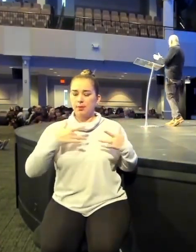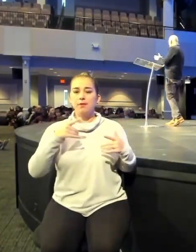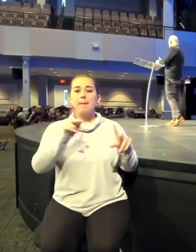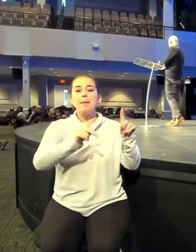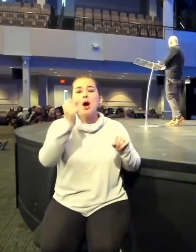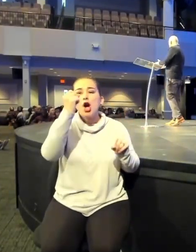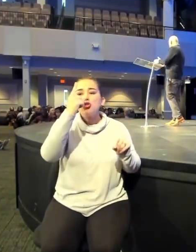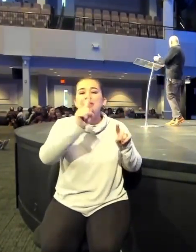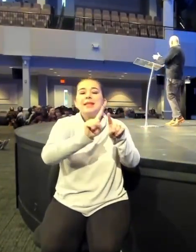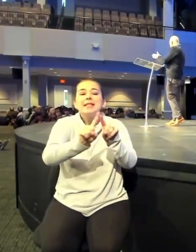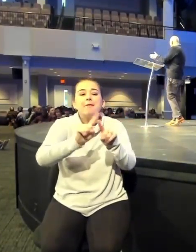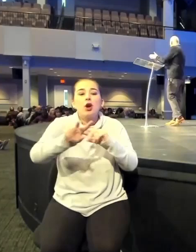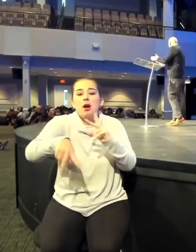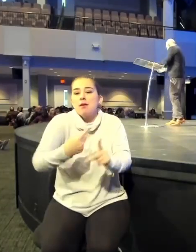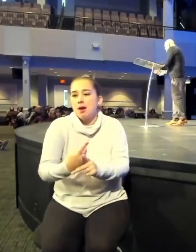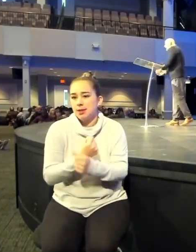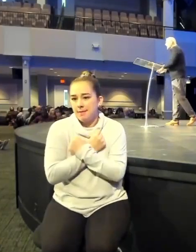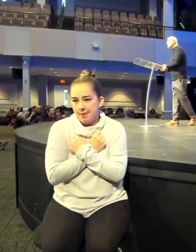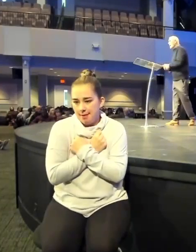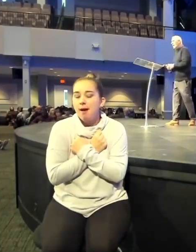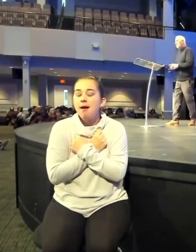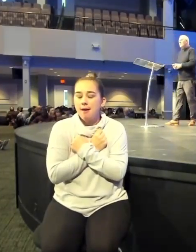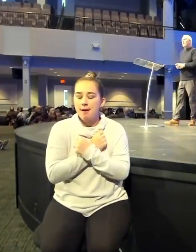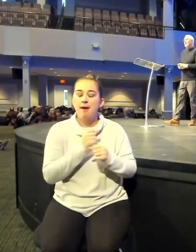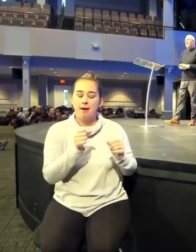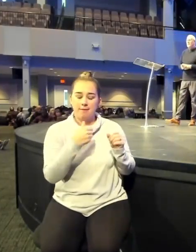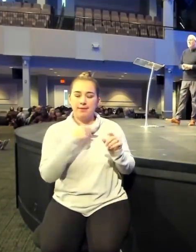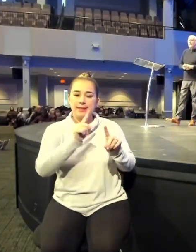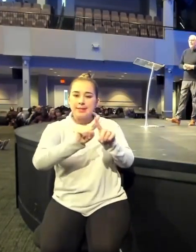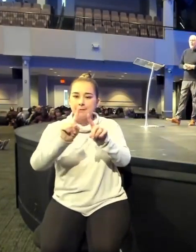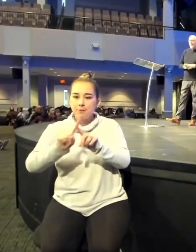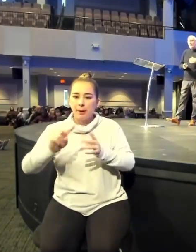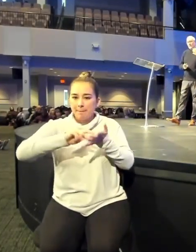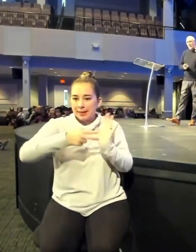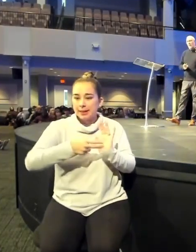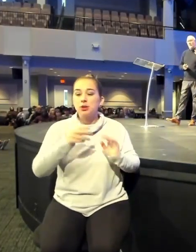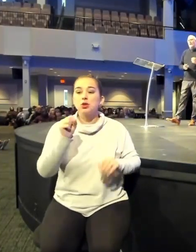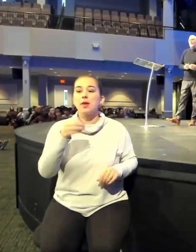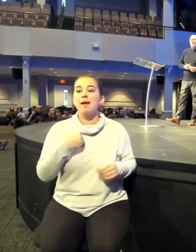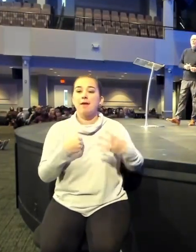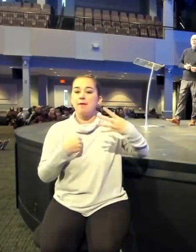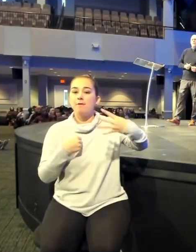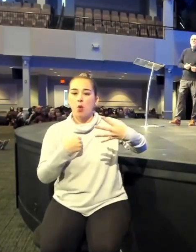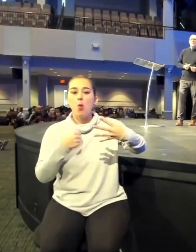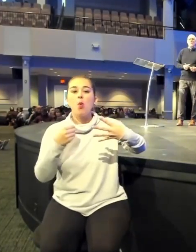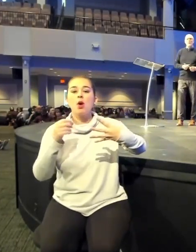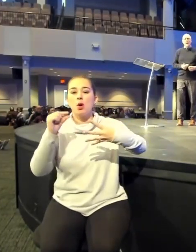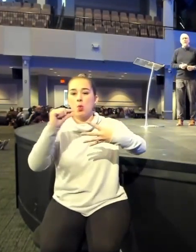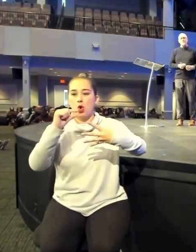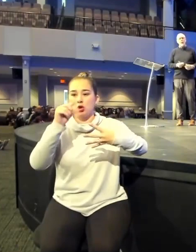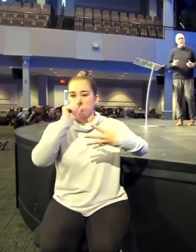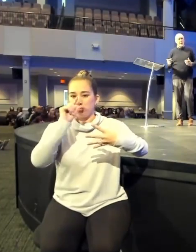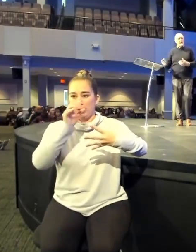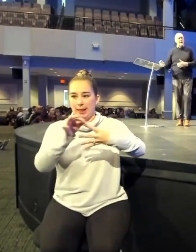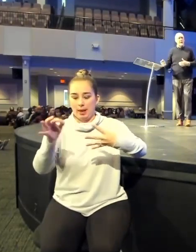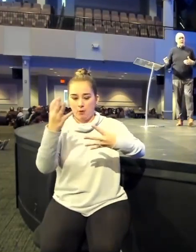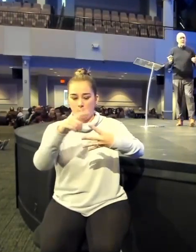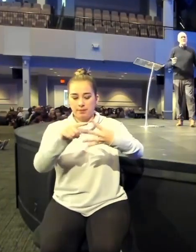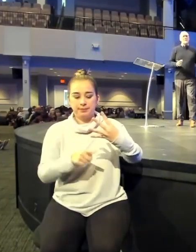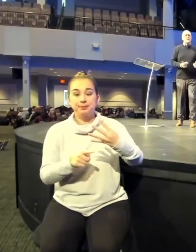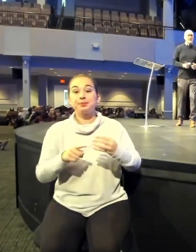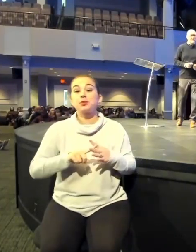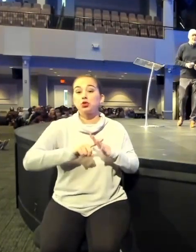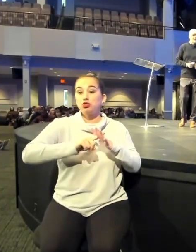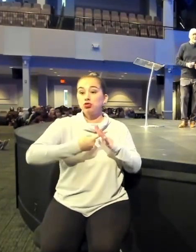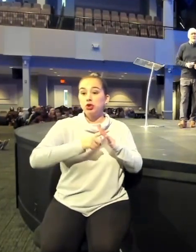understand the differentiations, the different aspects of love. And there are four primary words of the Greek language. And by the way, the